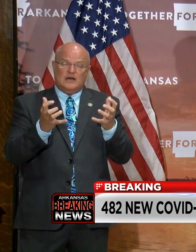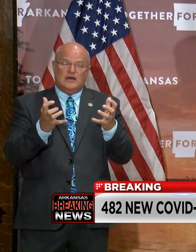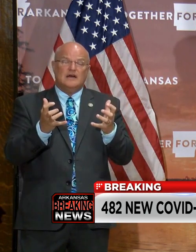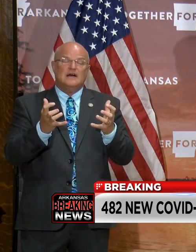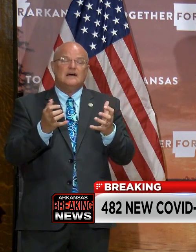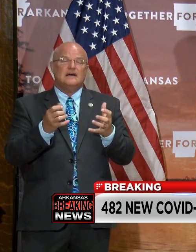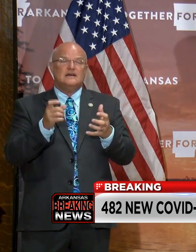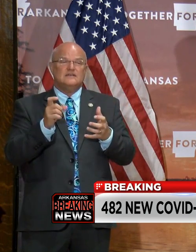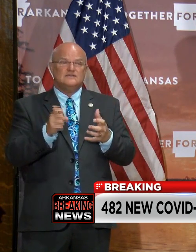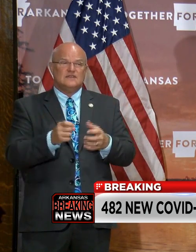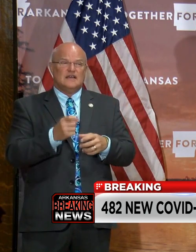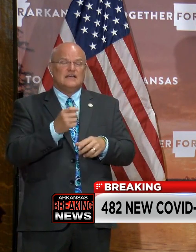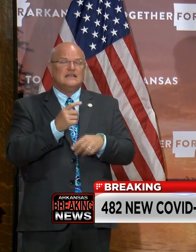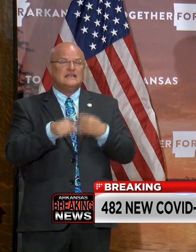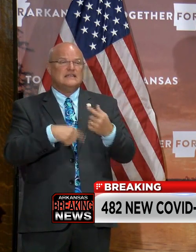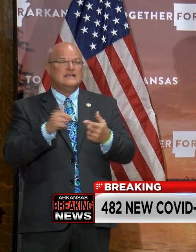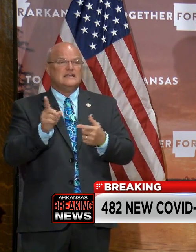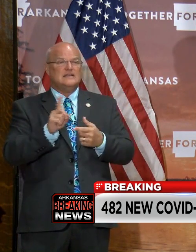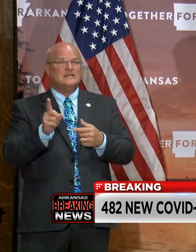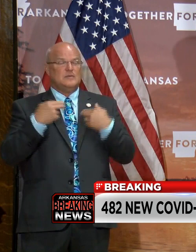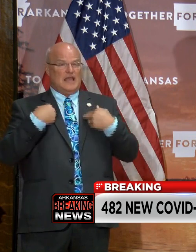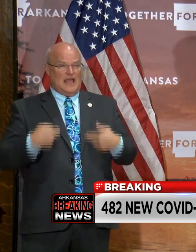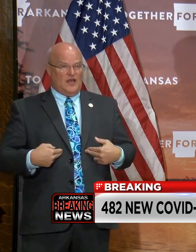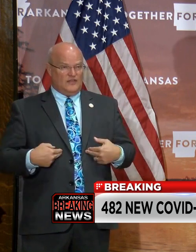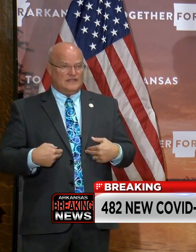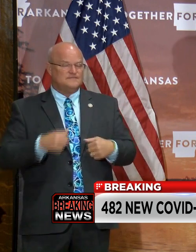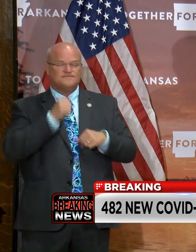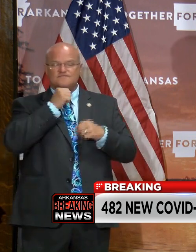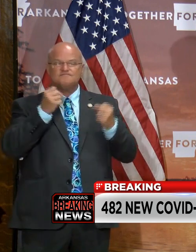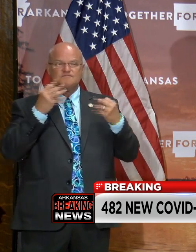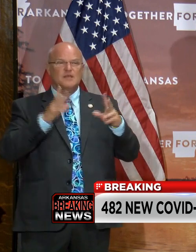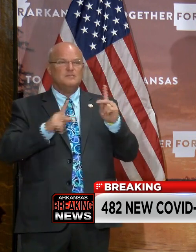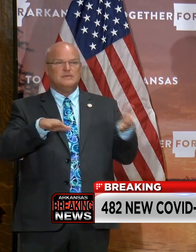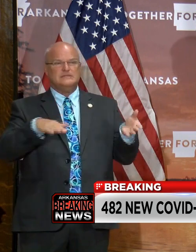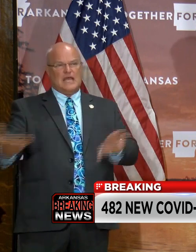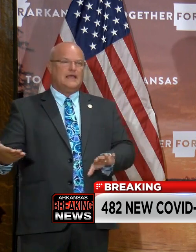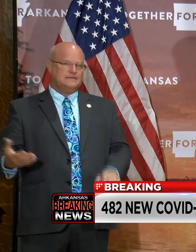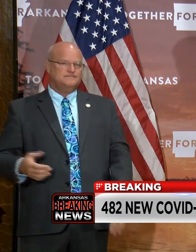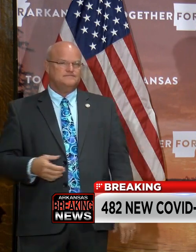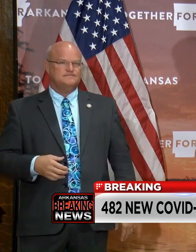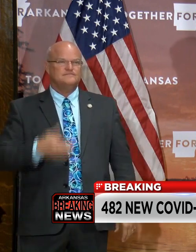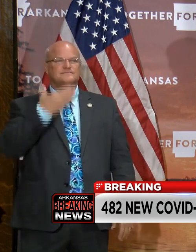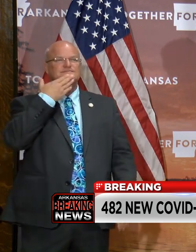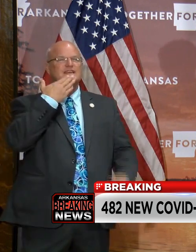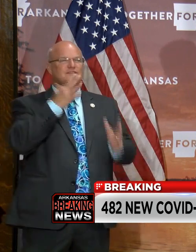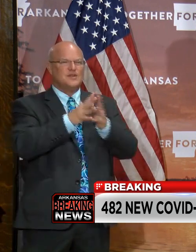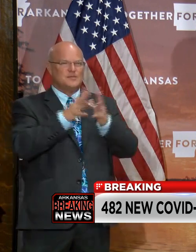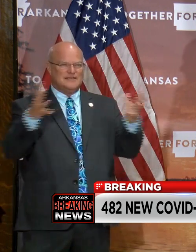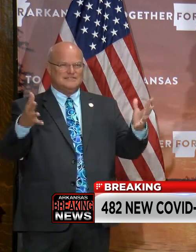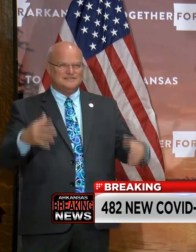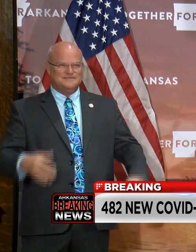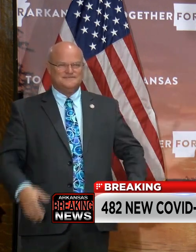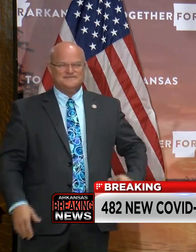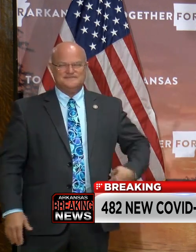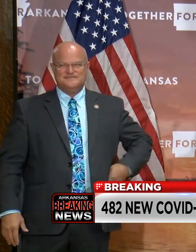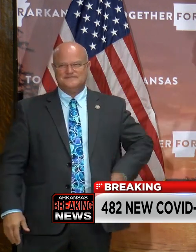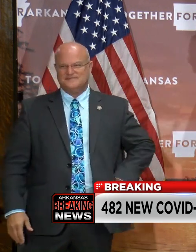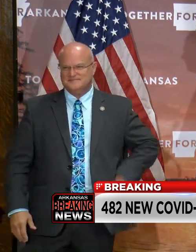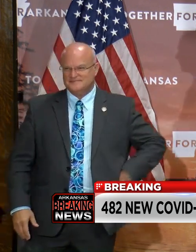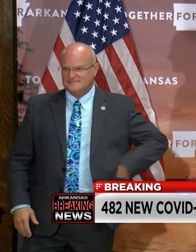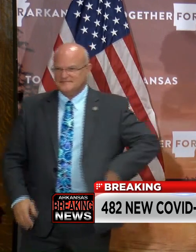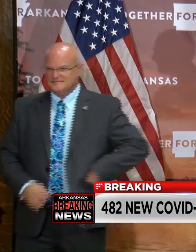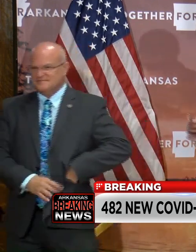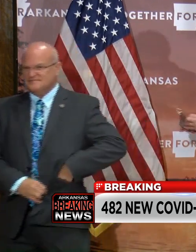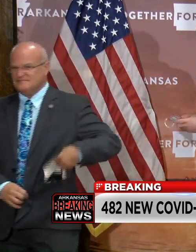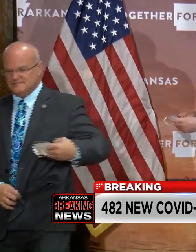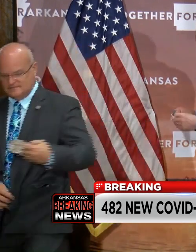get where everybody is healthy and we don't have as many people dying. Thank you all very much. You've been